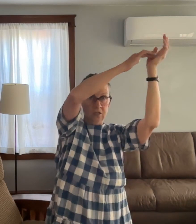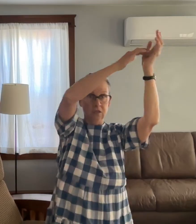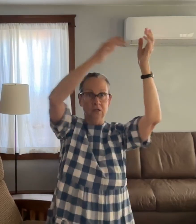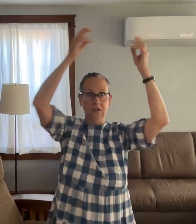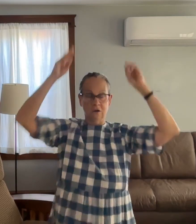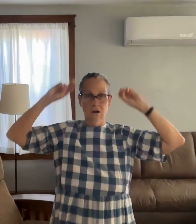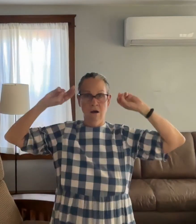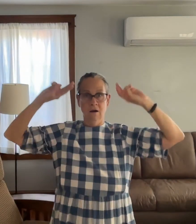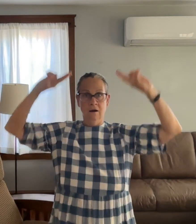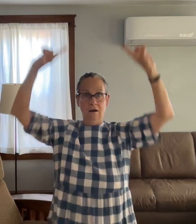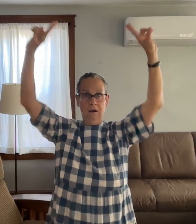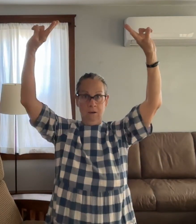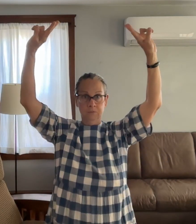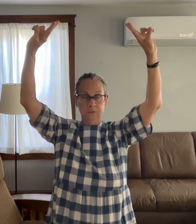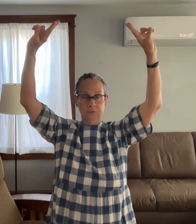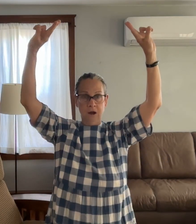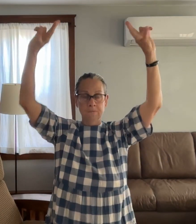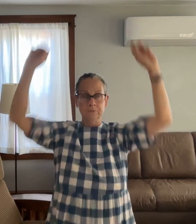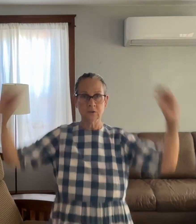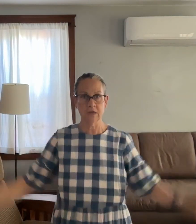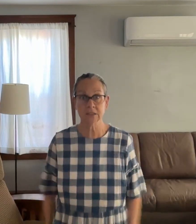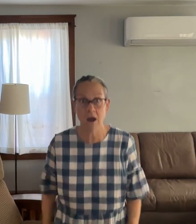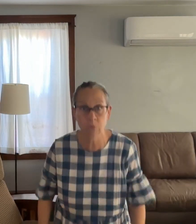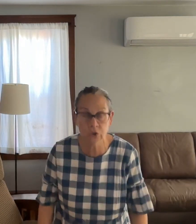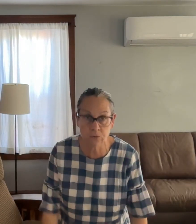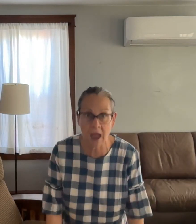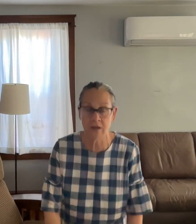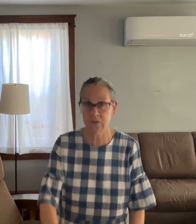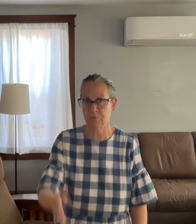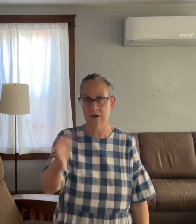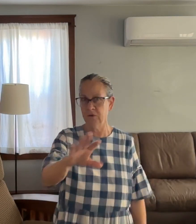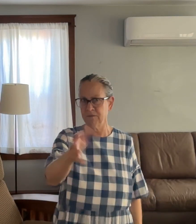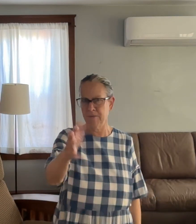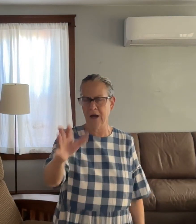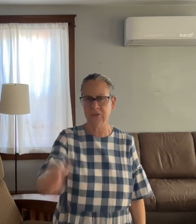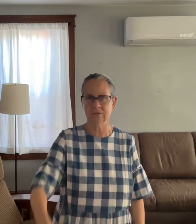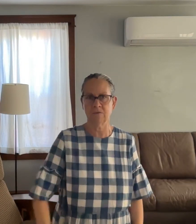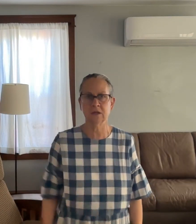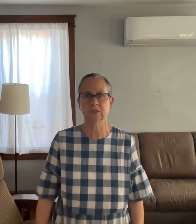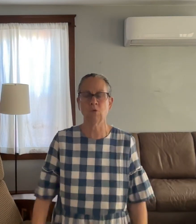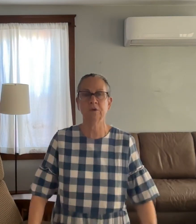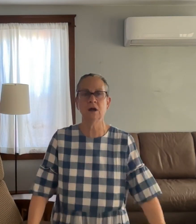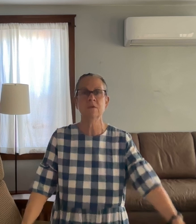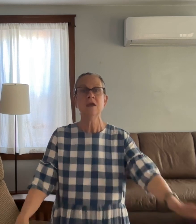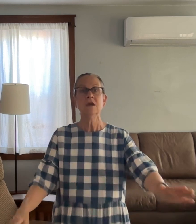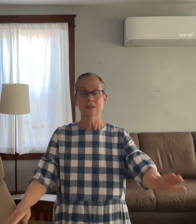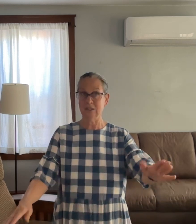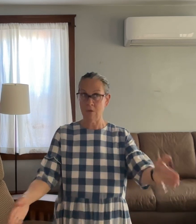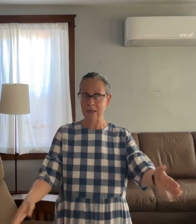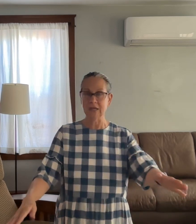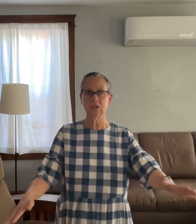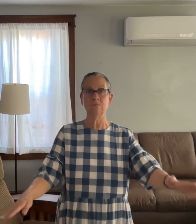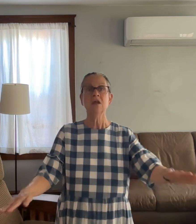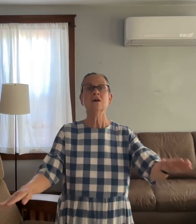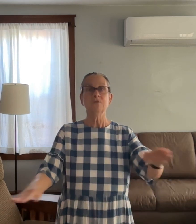he comes. All right? So that's how we'll do that. Sopranos and maybe altos, I think it is. One more time. On that last time.